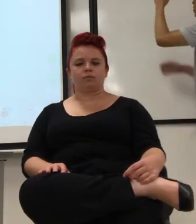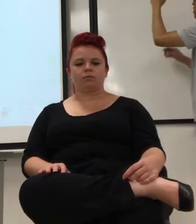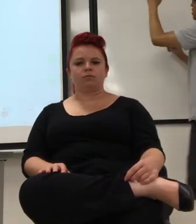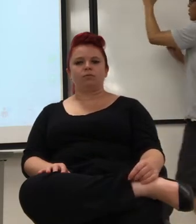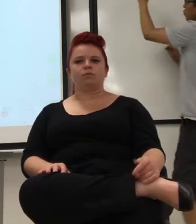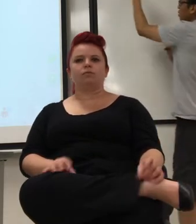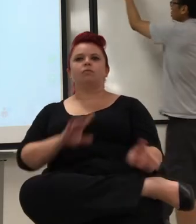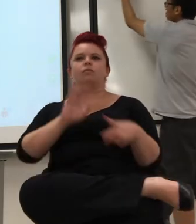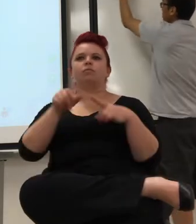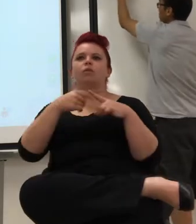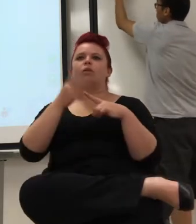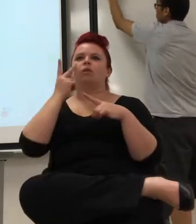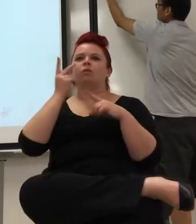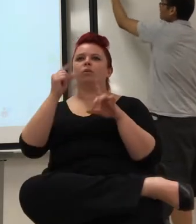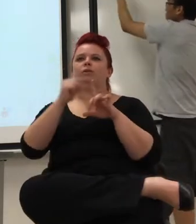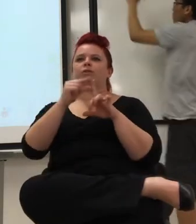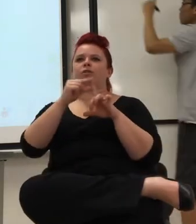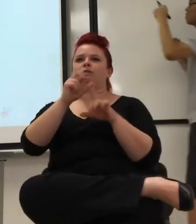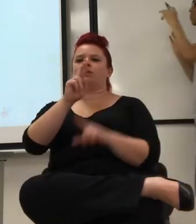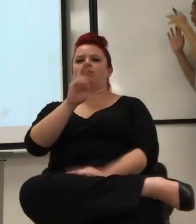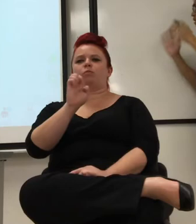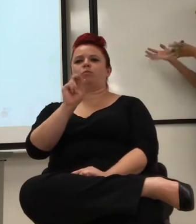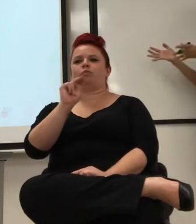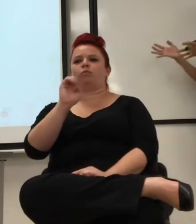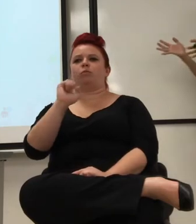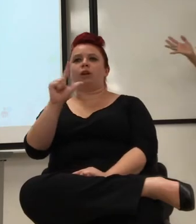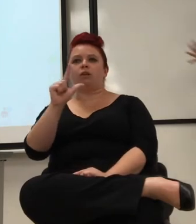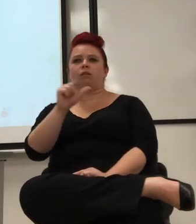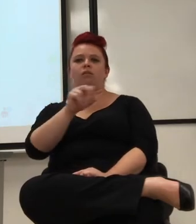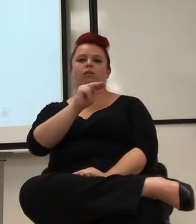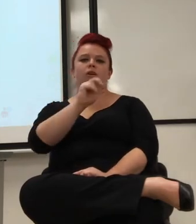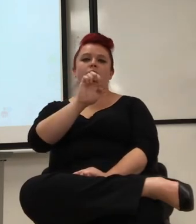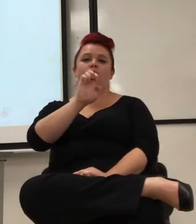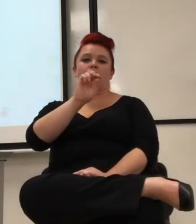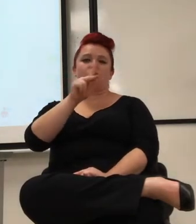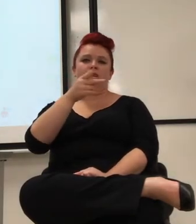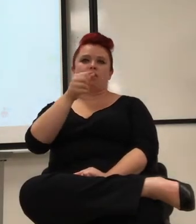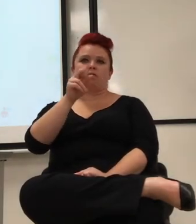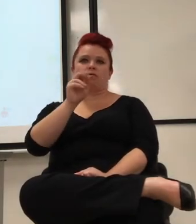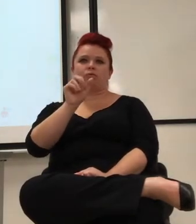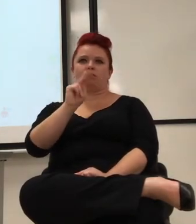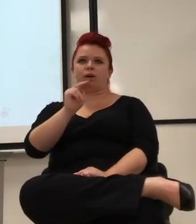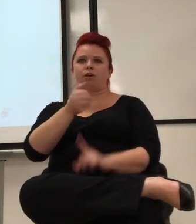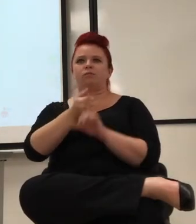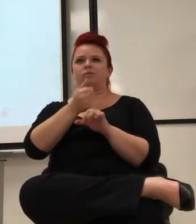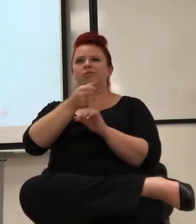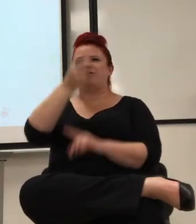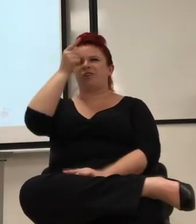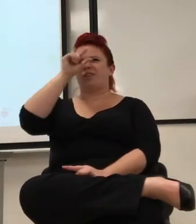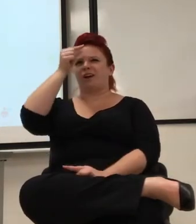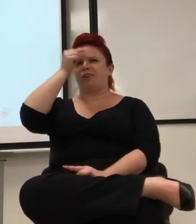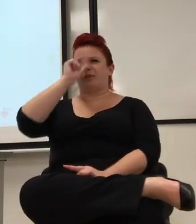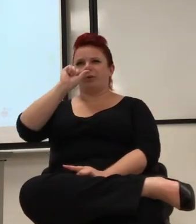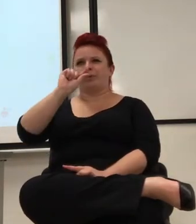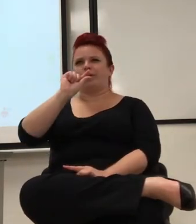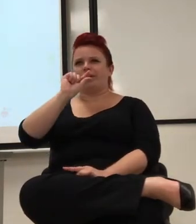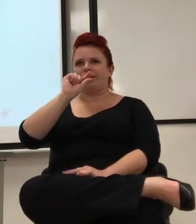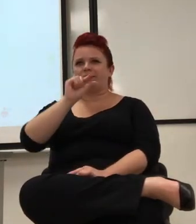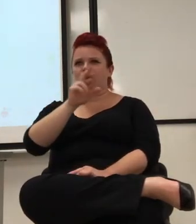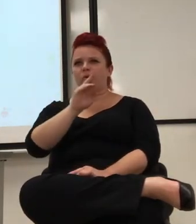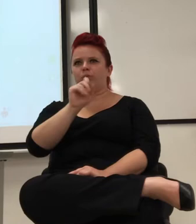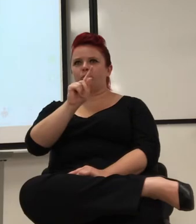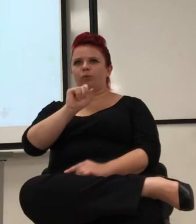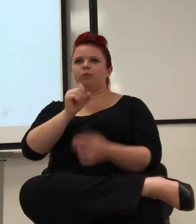So whenever you see the term renal or nephron, those are Latin and Greek roots that mean kidney.